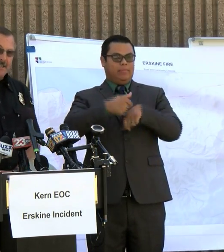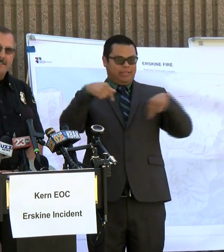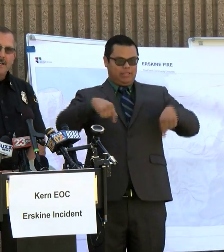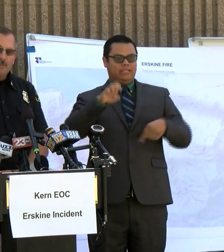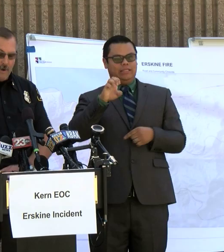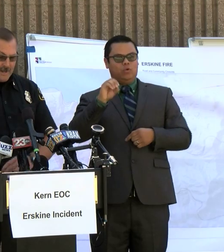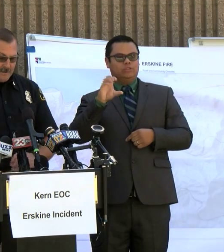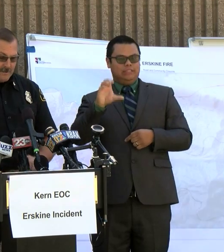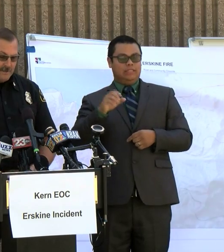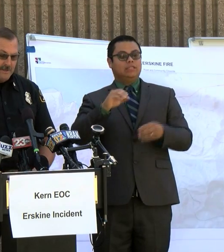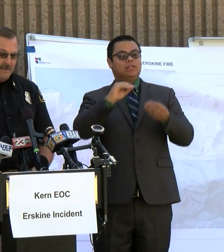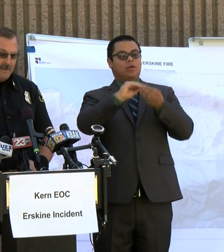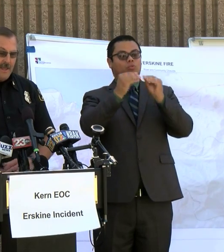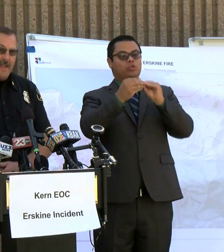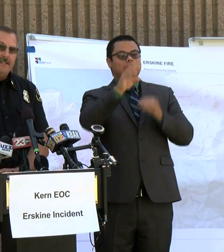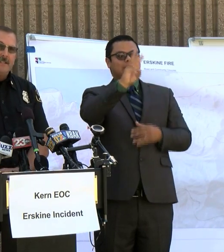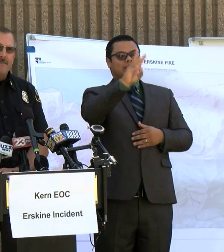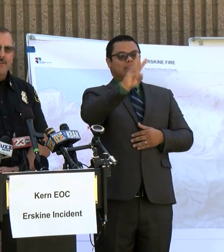is